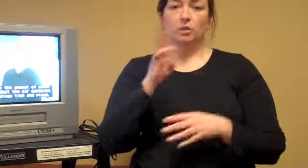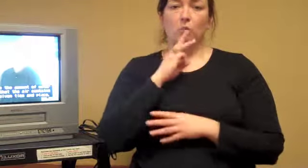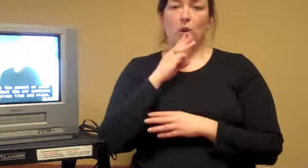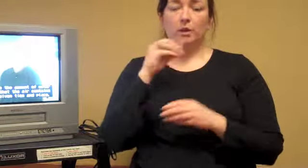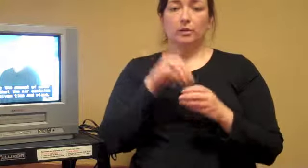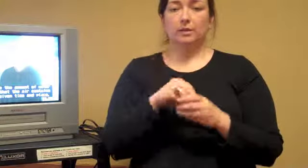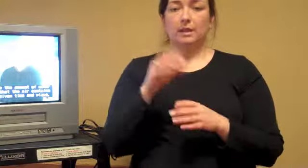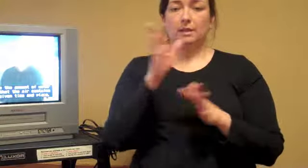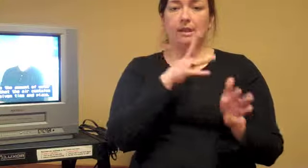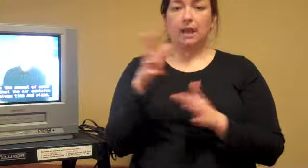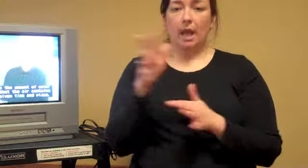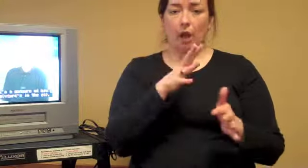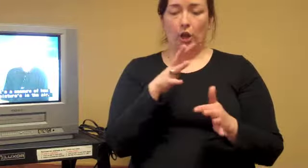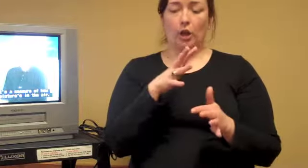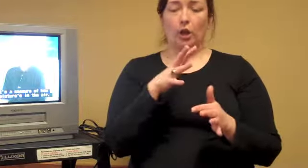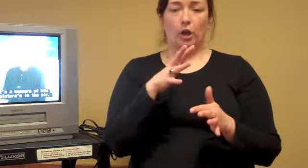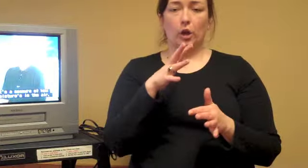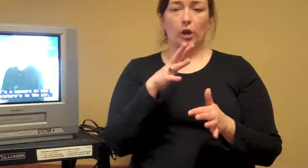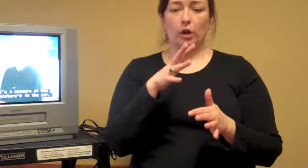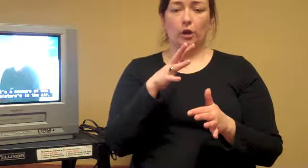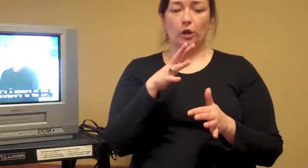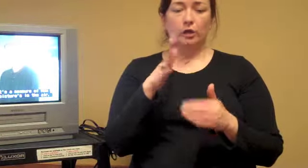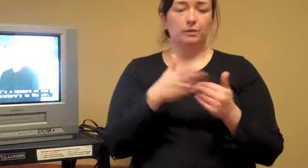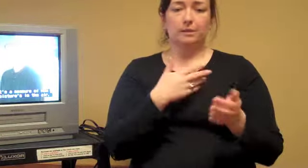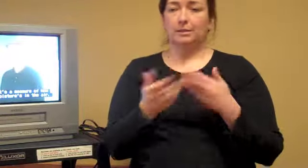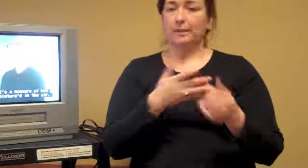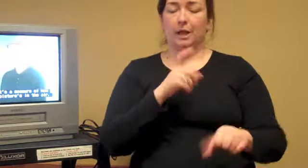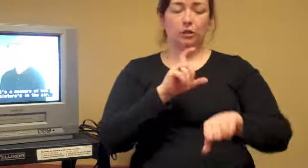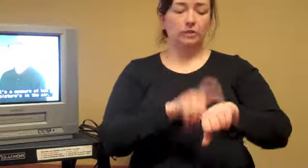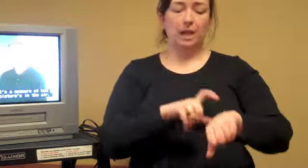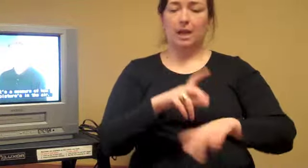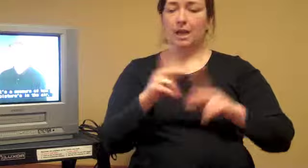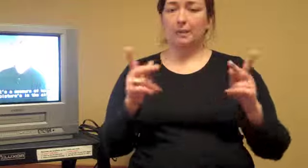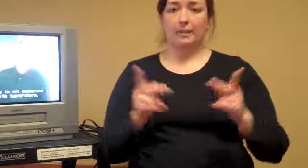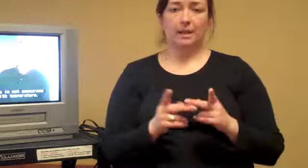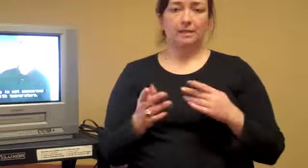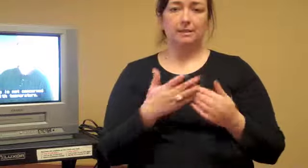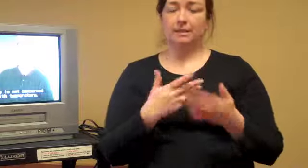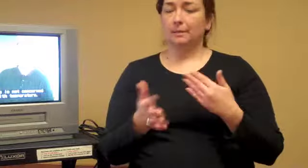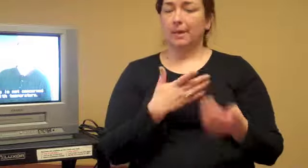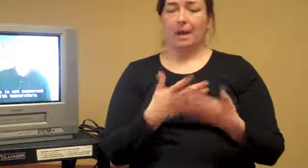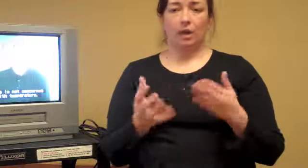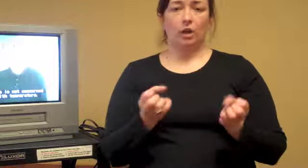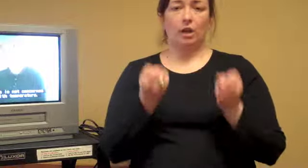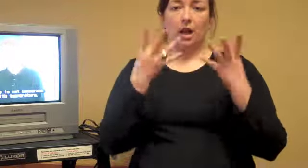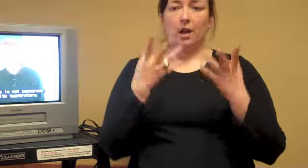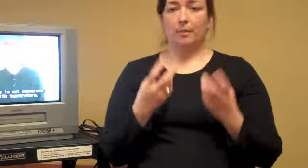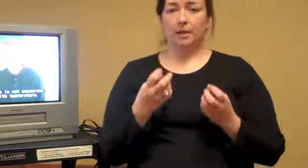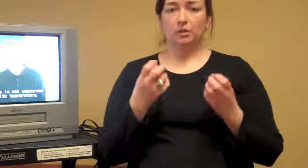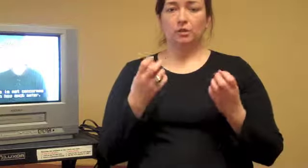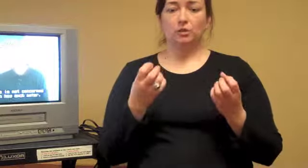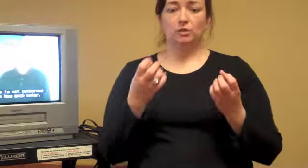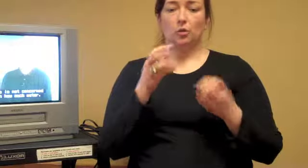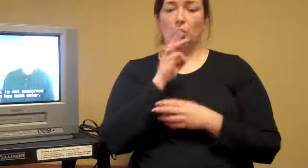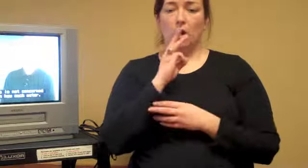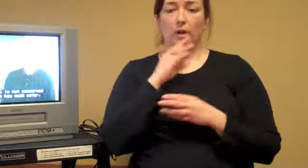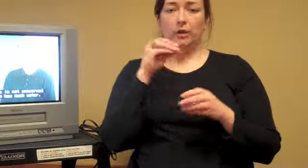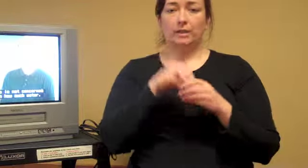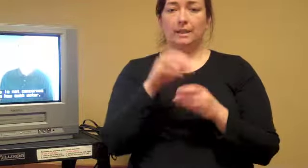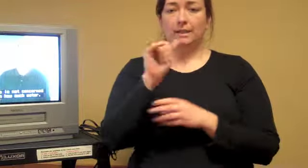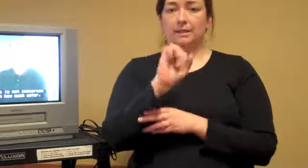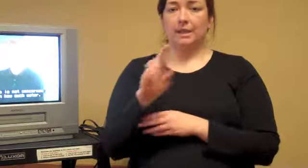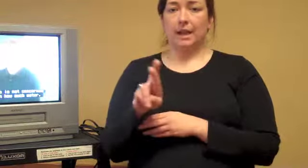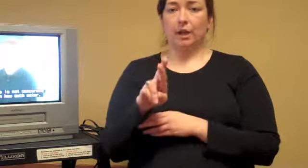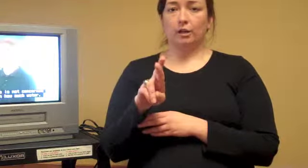place. So that's a measure of how much moisture is in the air. This is not concerned with temperature. This is not concerned